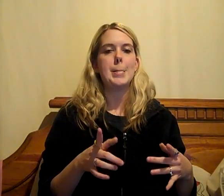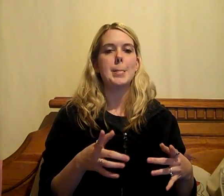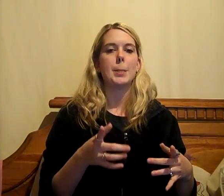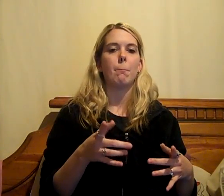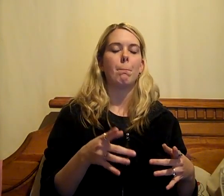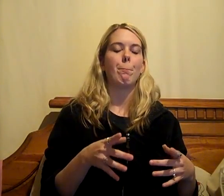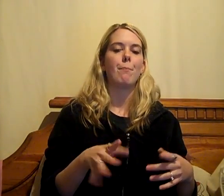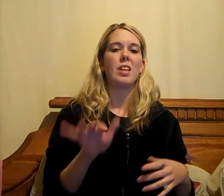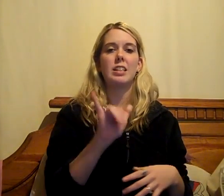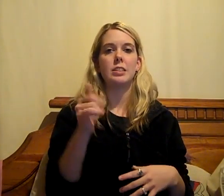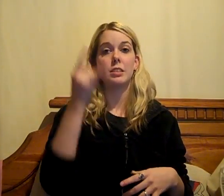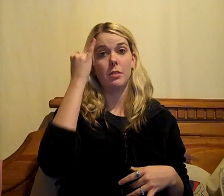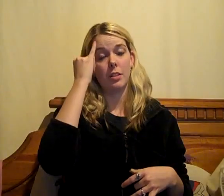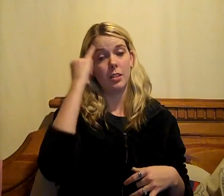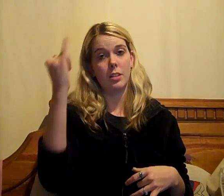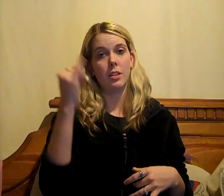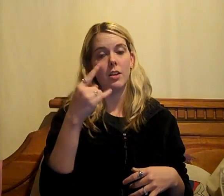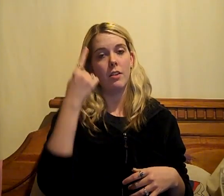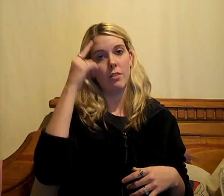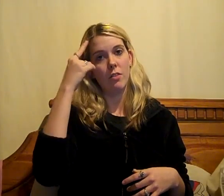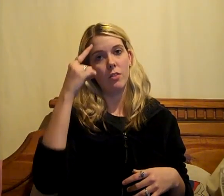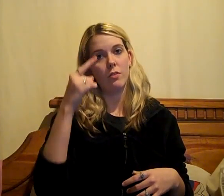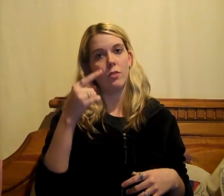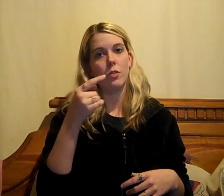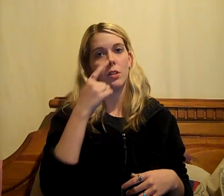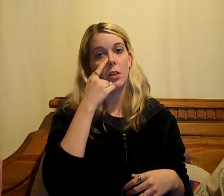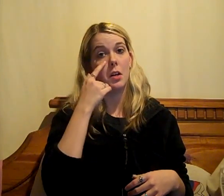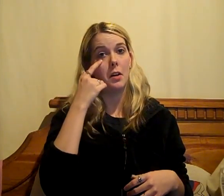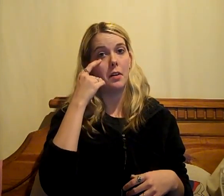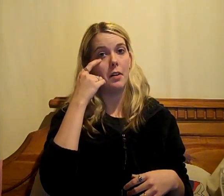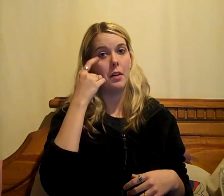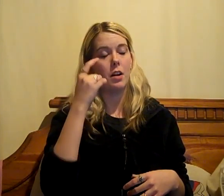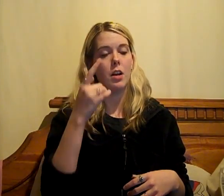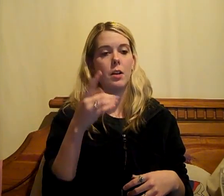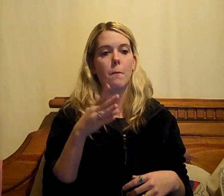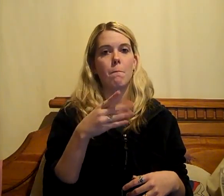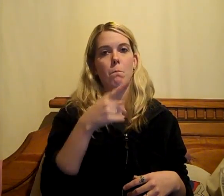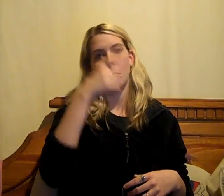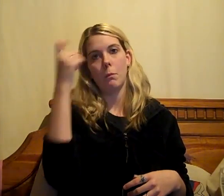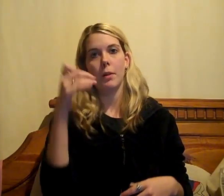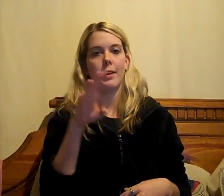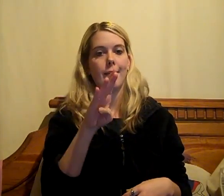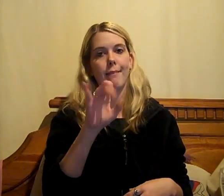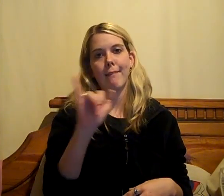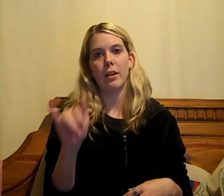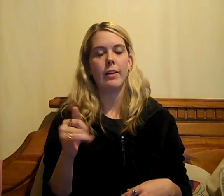it look like you're freaking dead or tired. I mean, take the black,